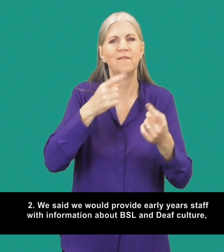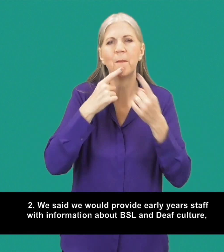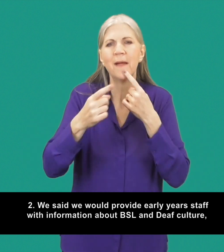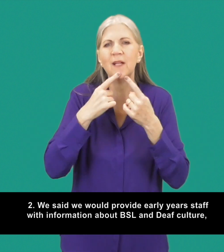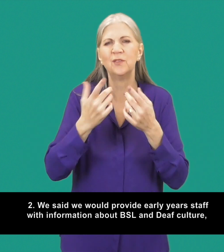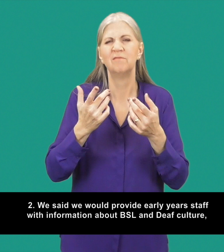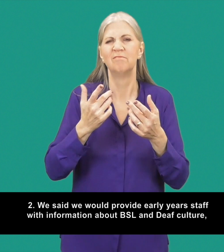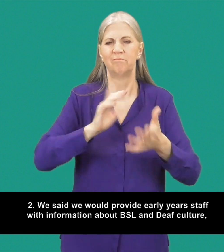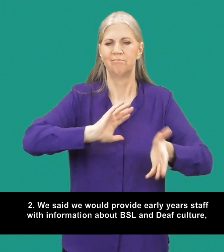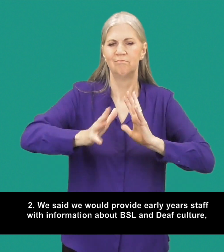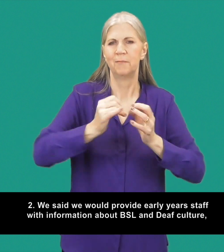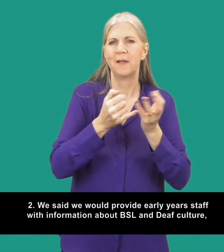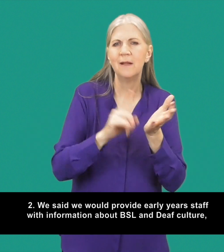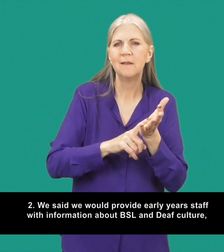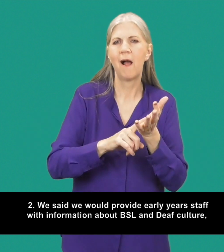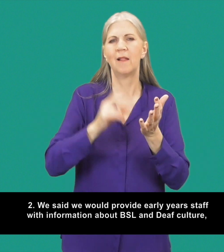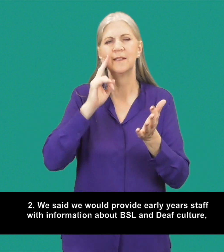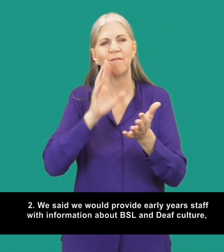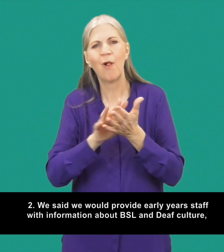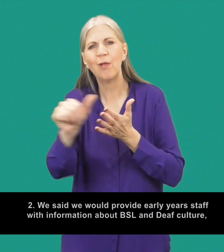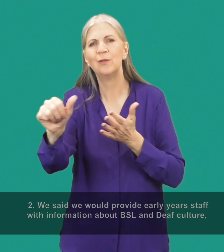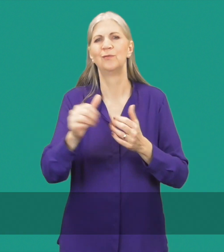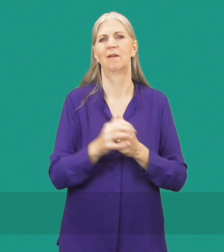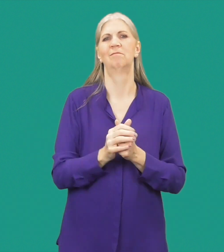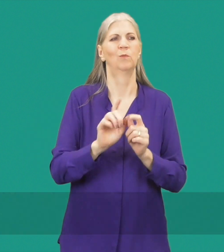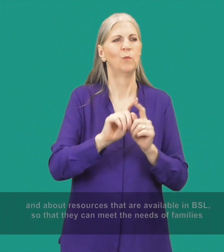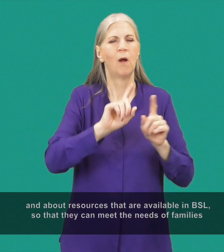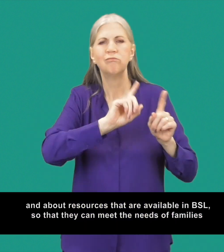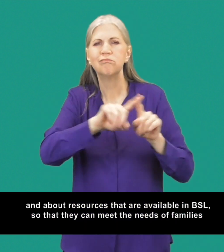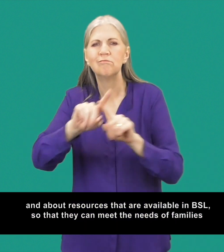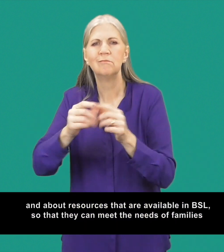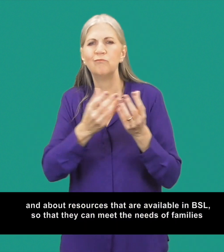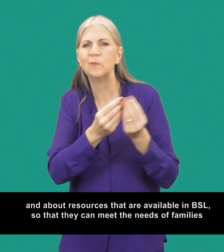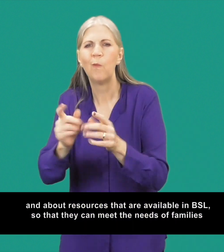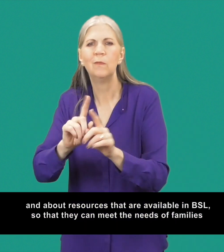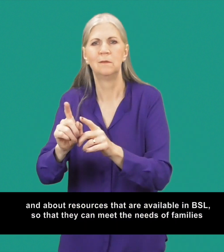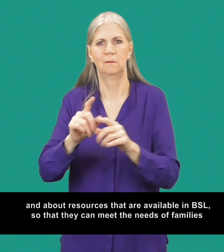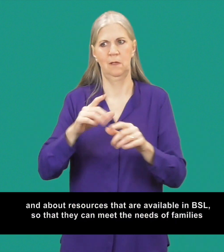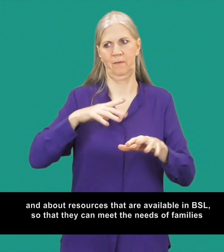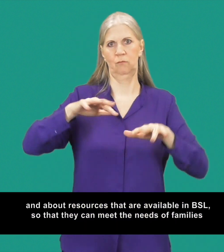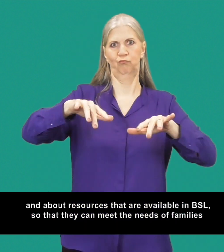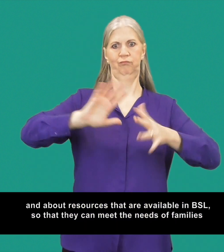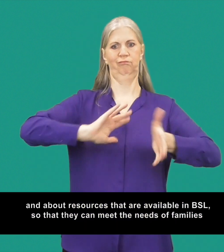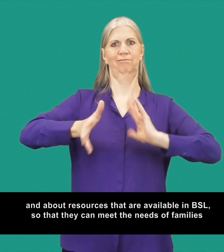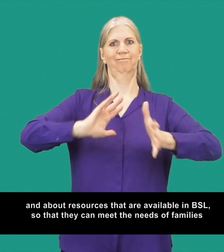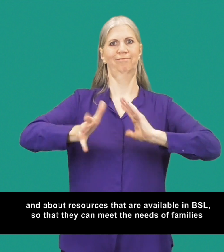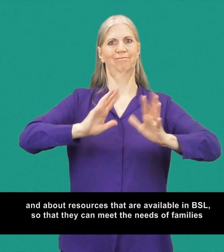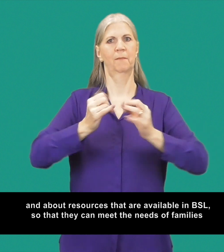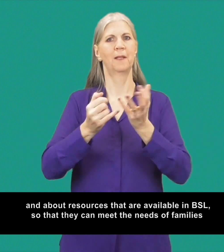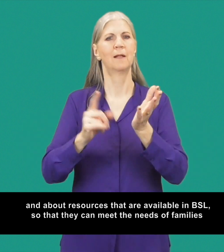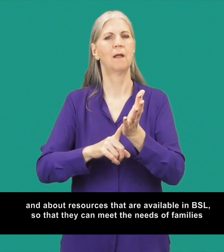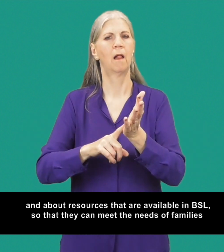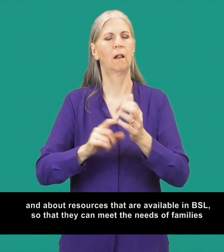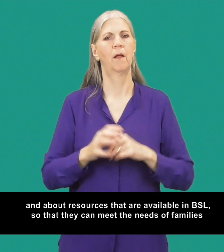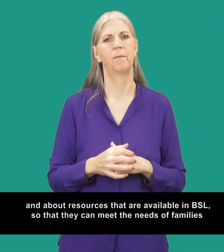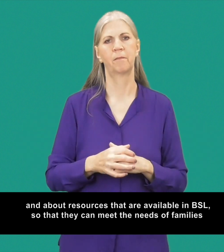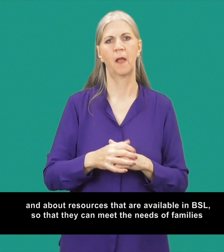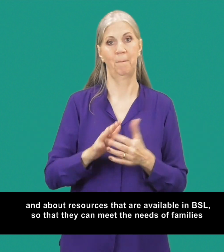culture, and about resources that are available in BSL so that they can meet the needs of families